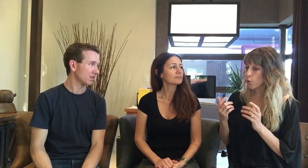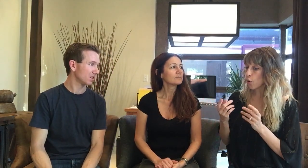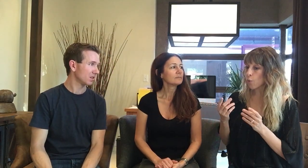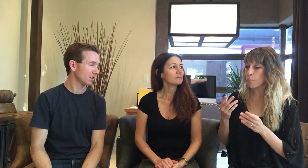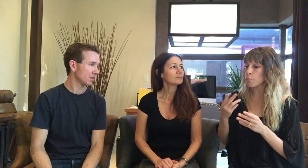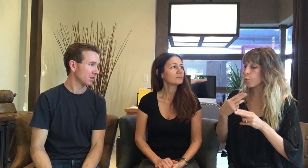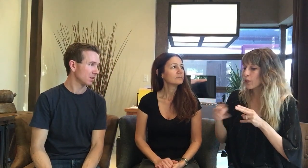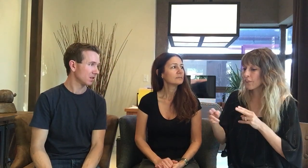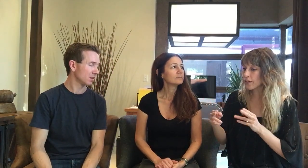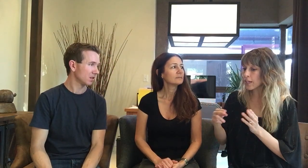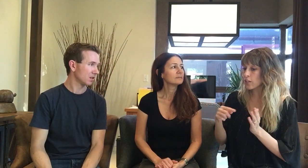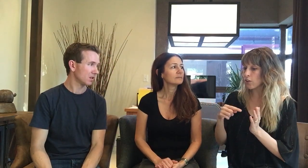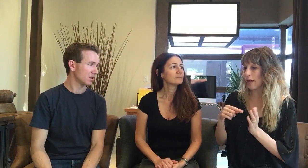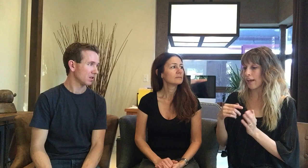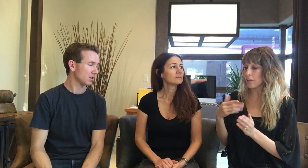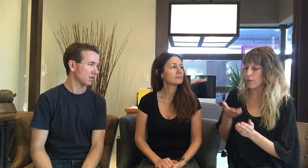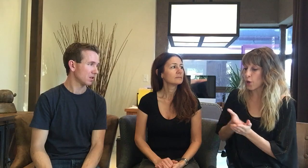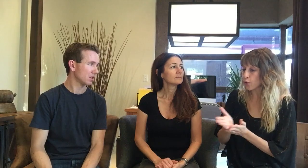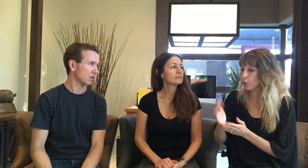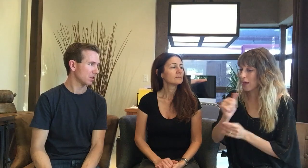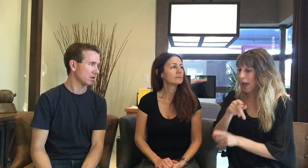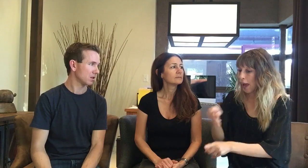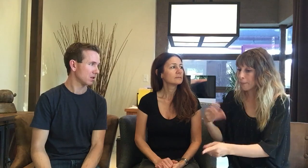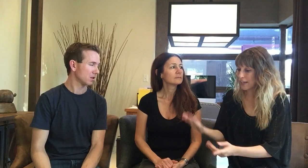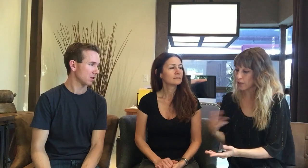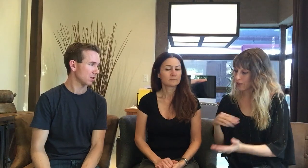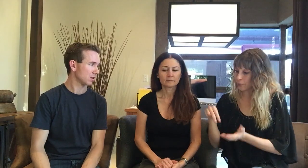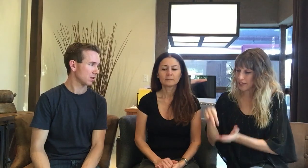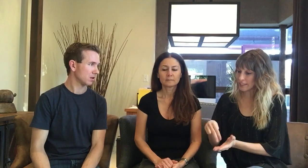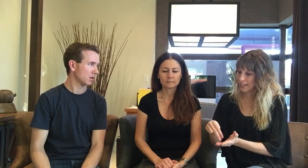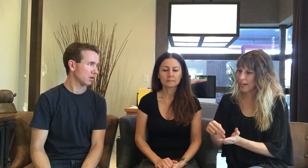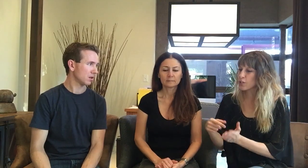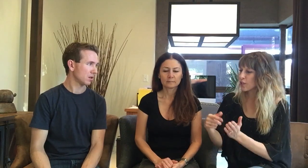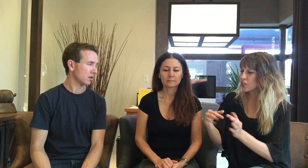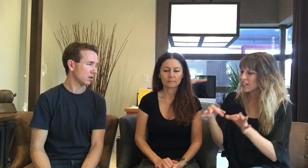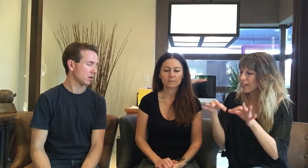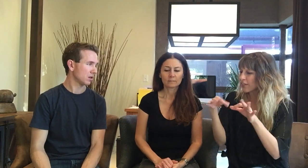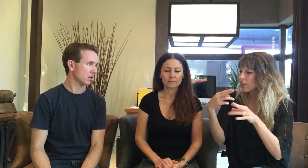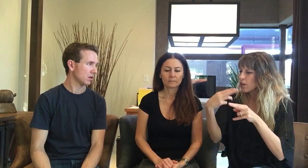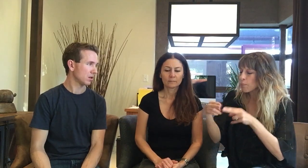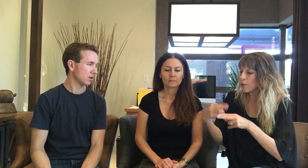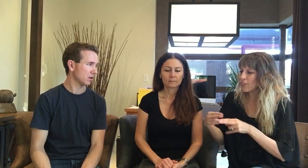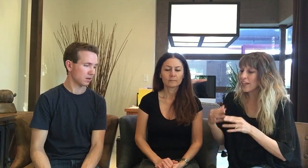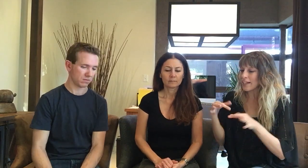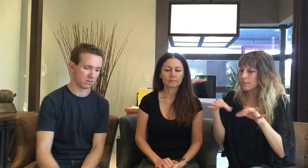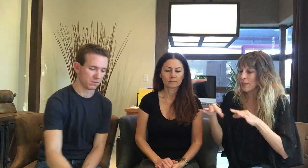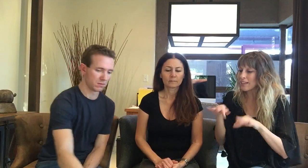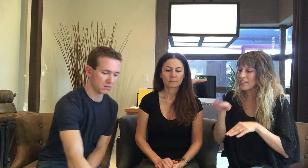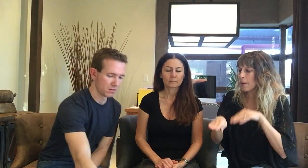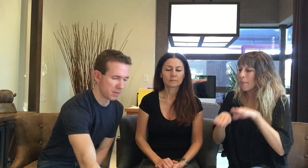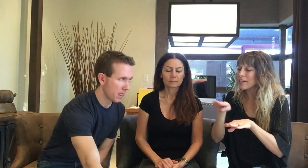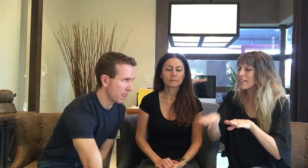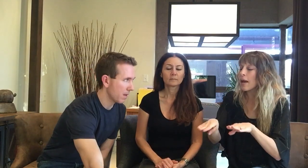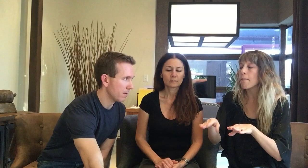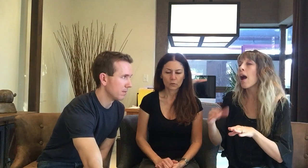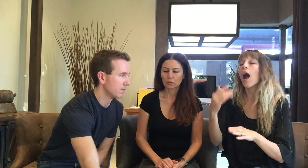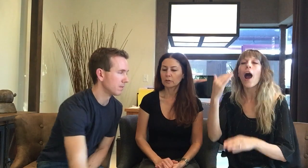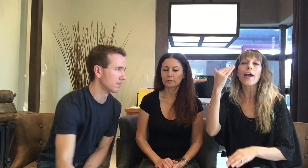to briefly, as we go through the app here, we could sit and you could just kind of briefly explain the step-by-step? Sure. I